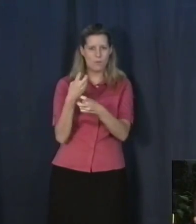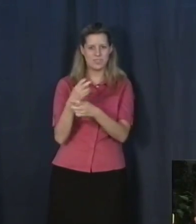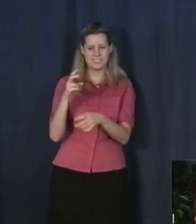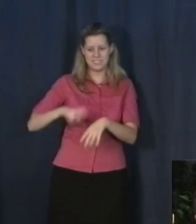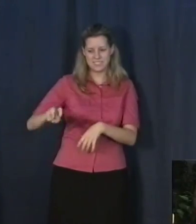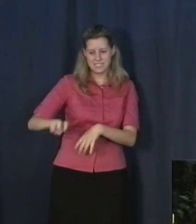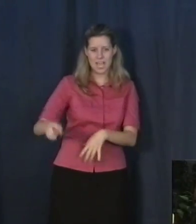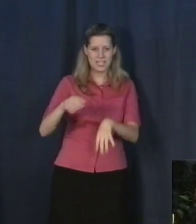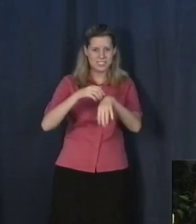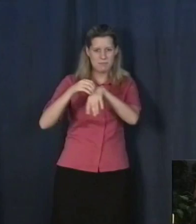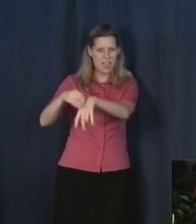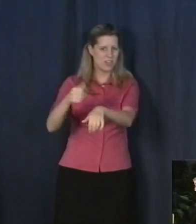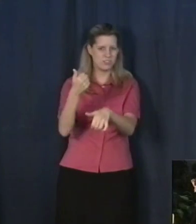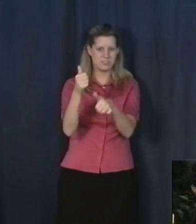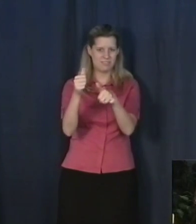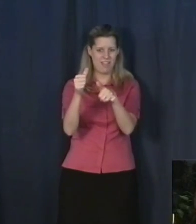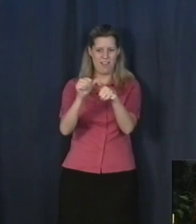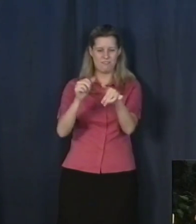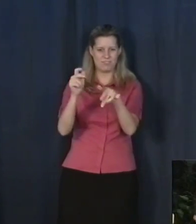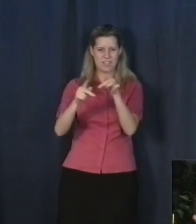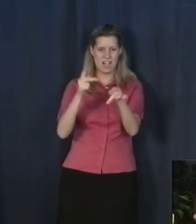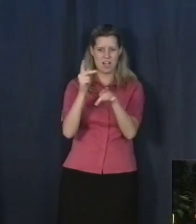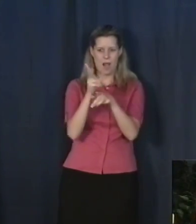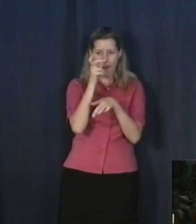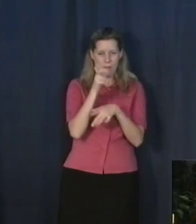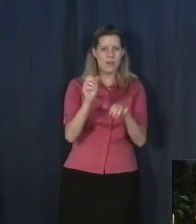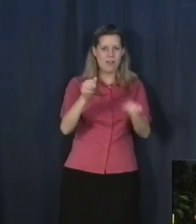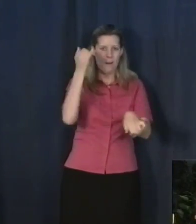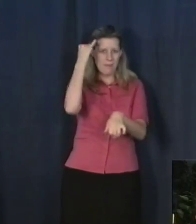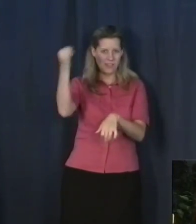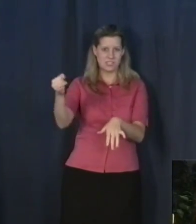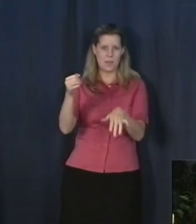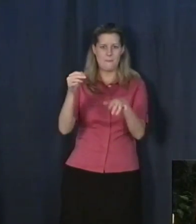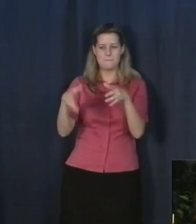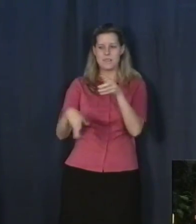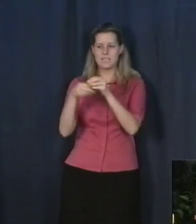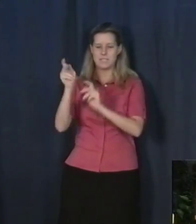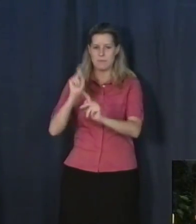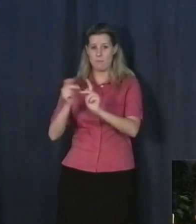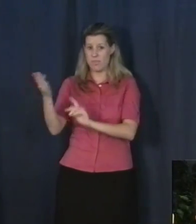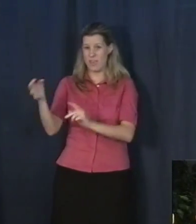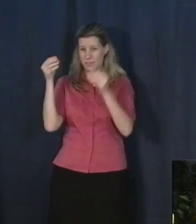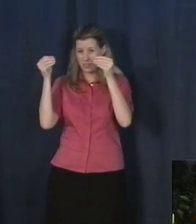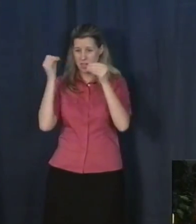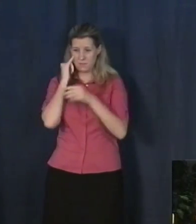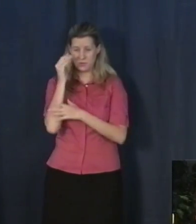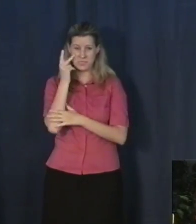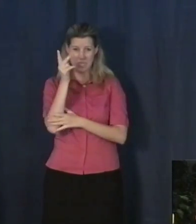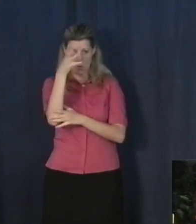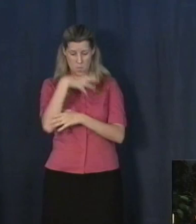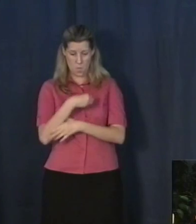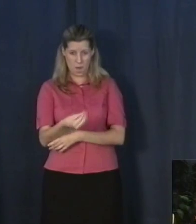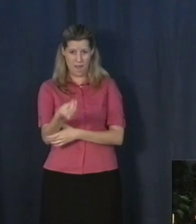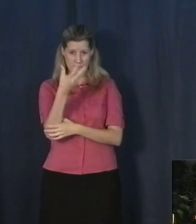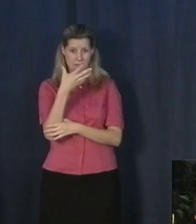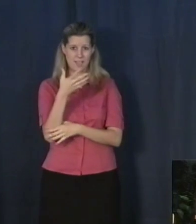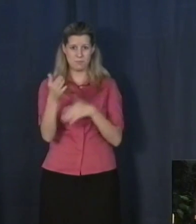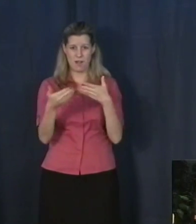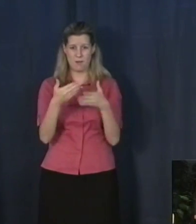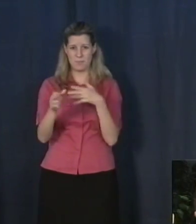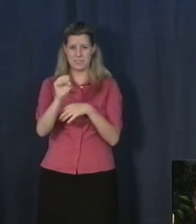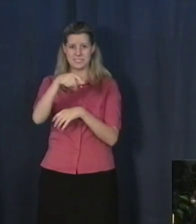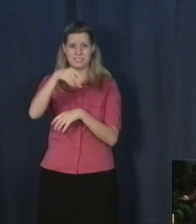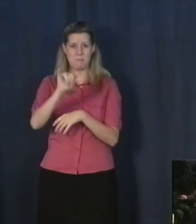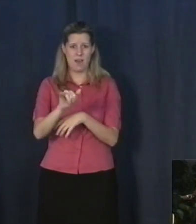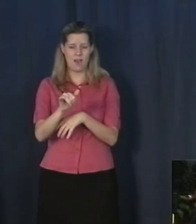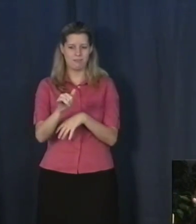snakes, poisonous spiders, every kind of critter you can imagine. Plus the pygmies over there are taught, if you ever see a white man, he's probably a spy.